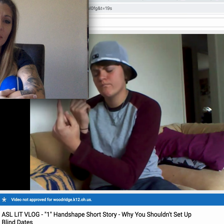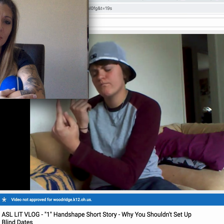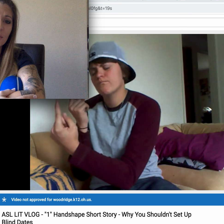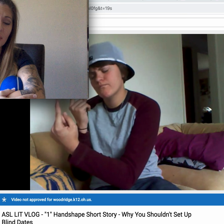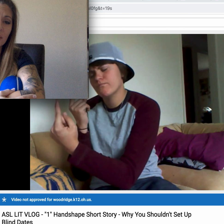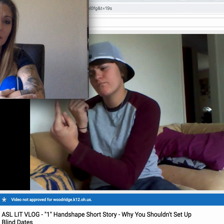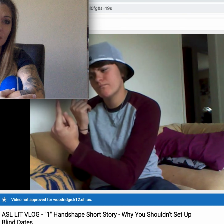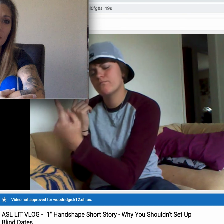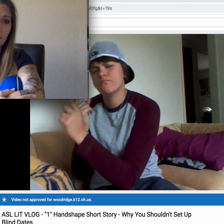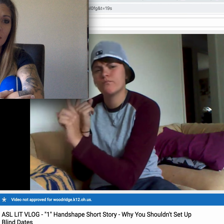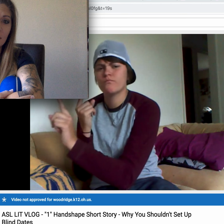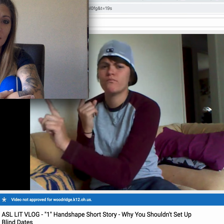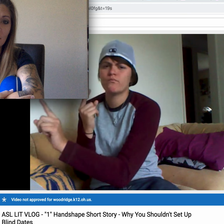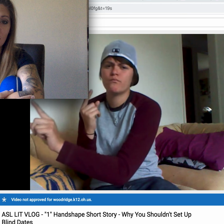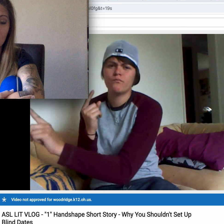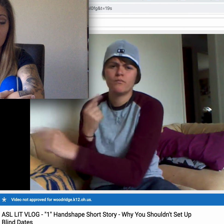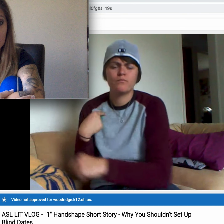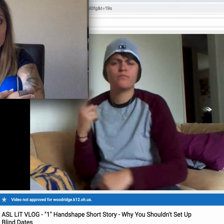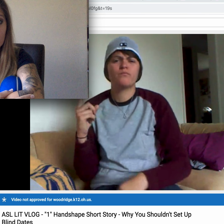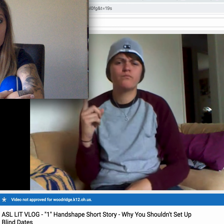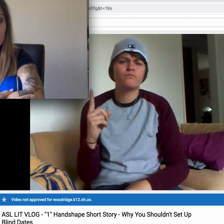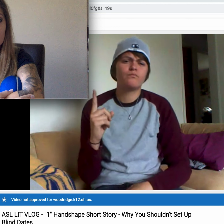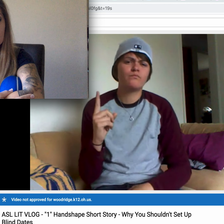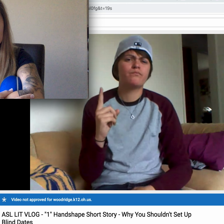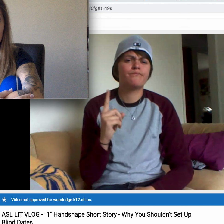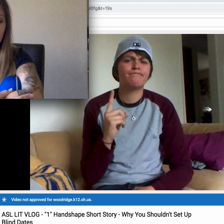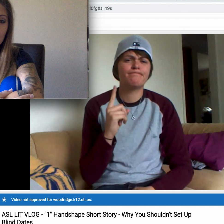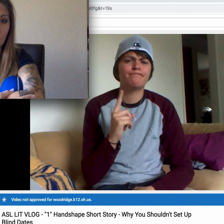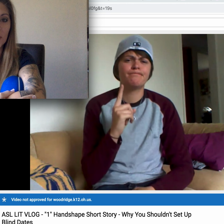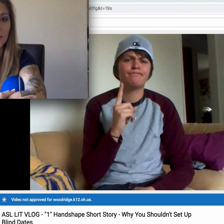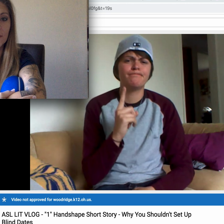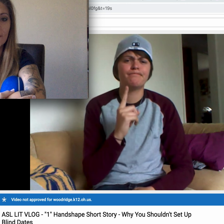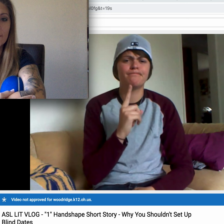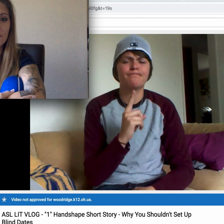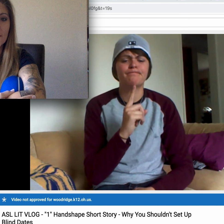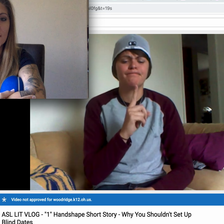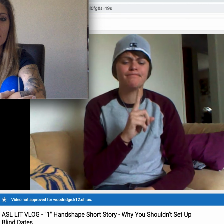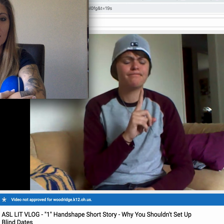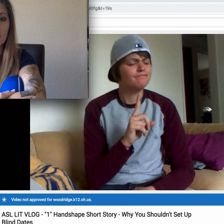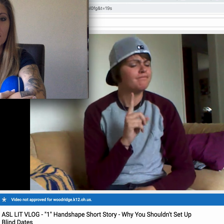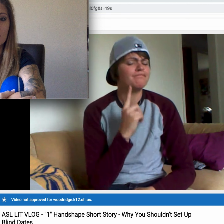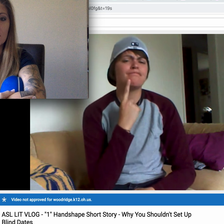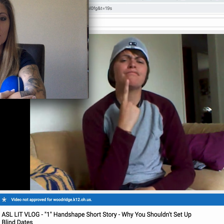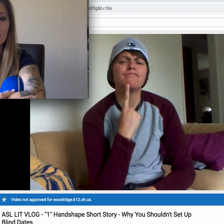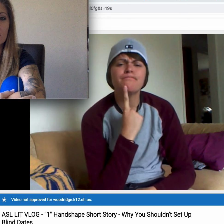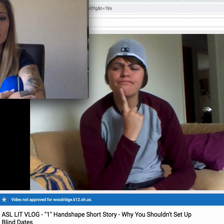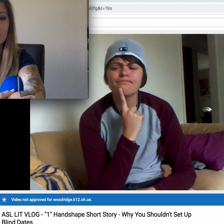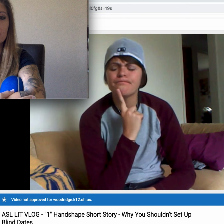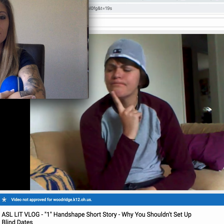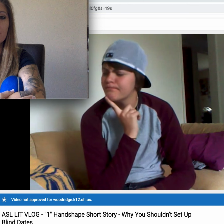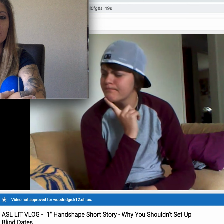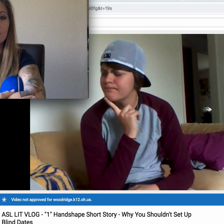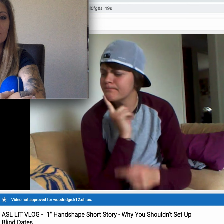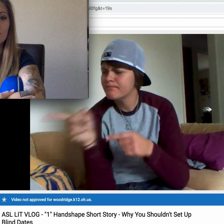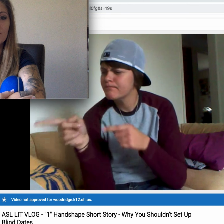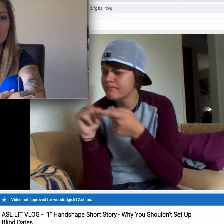I understand." And then they separate ways. She's walking, and she thinks,